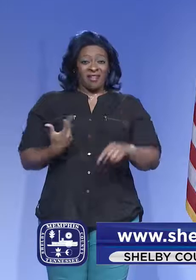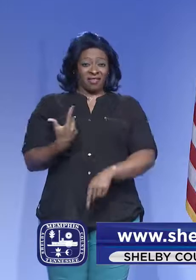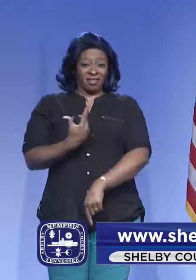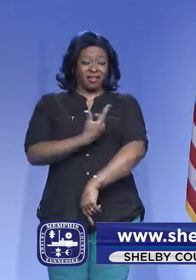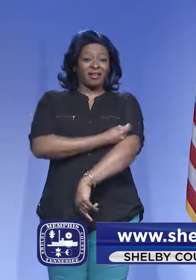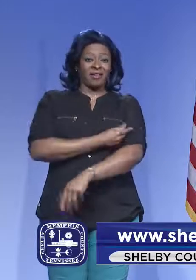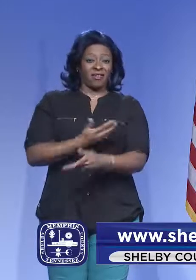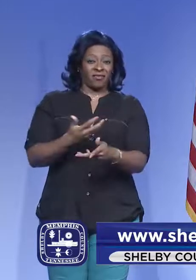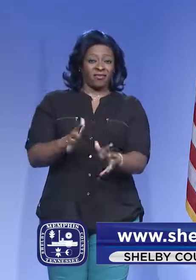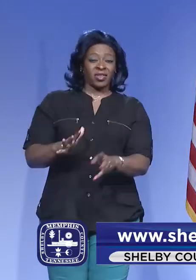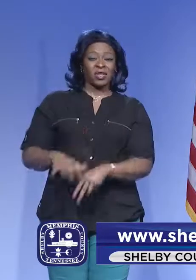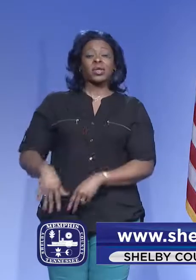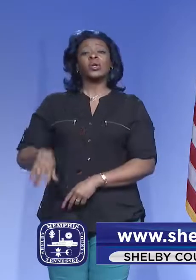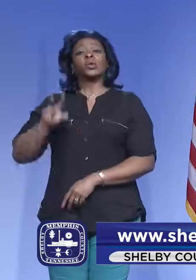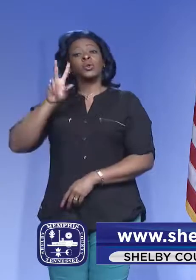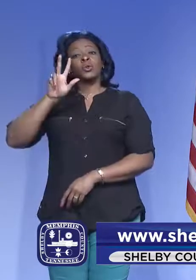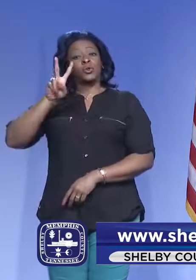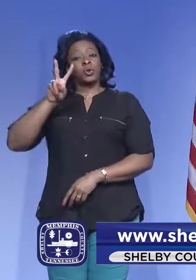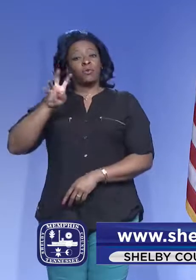series, and